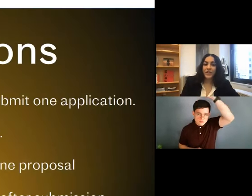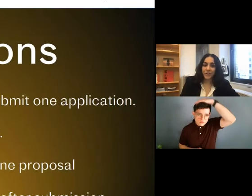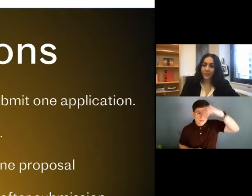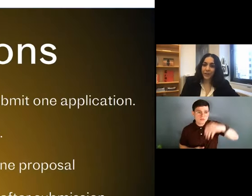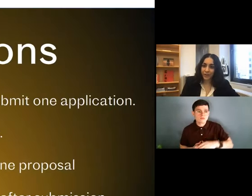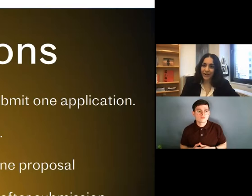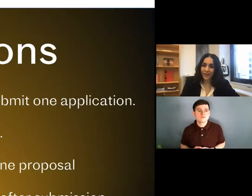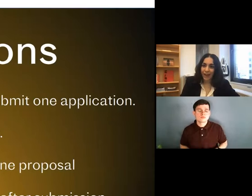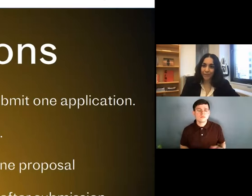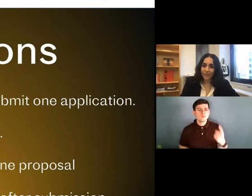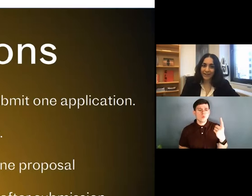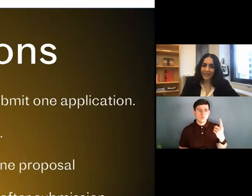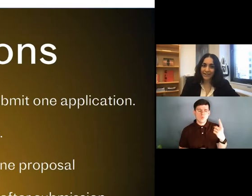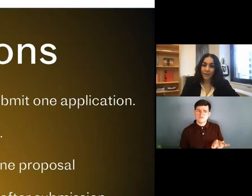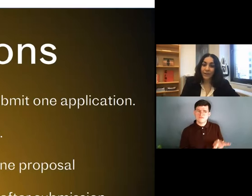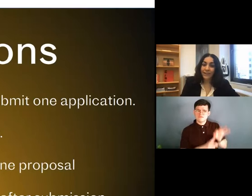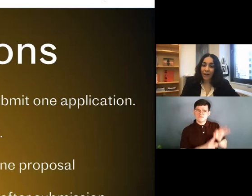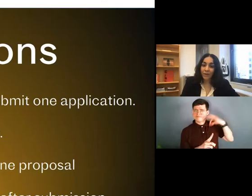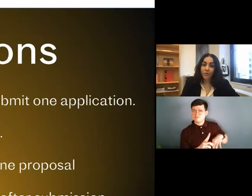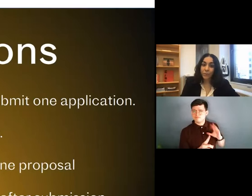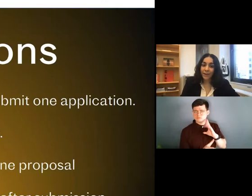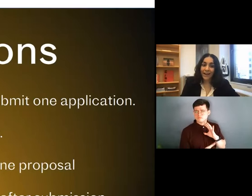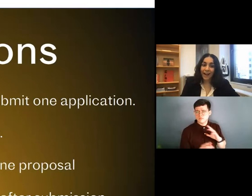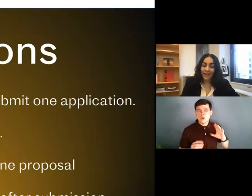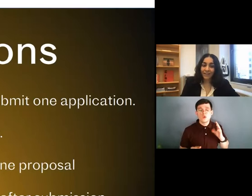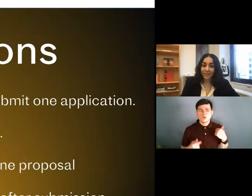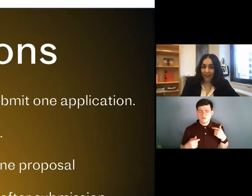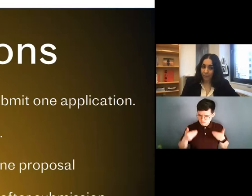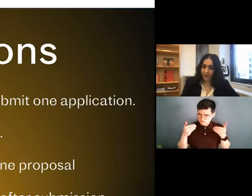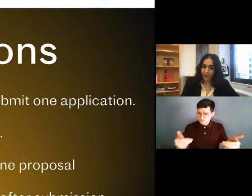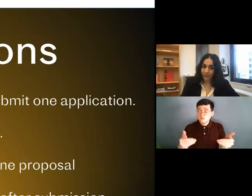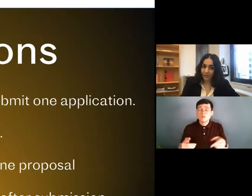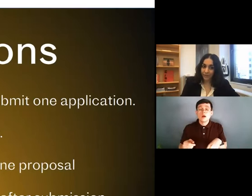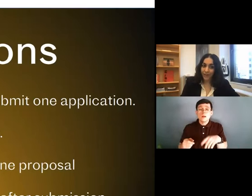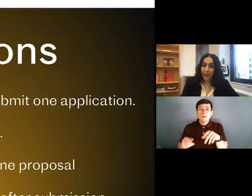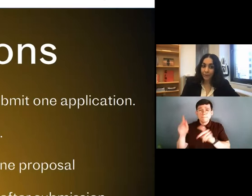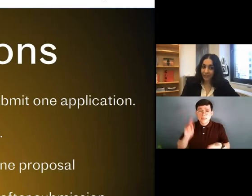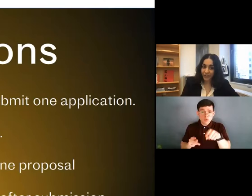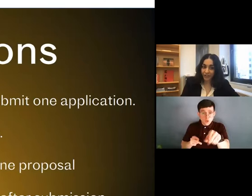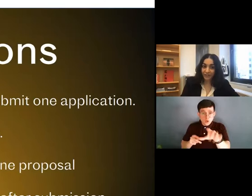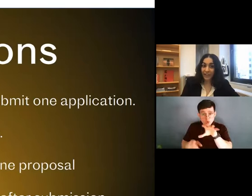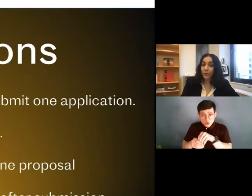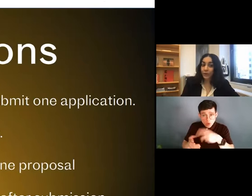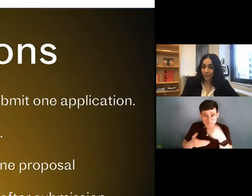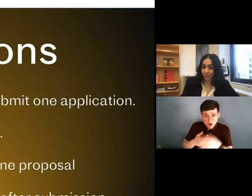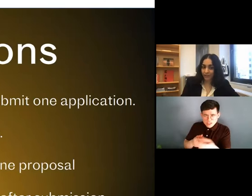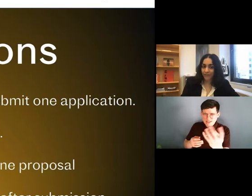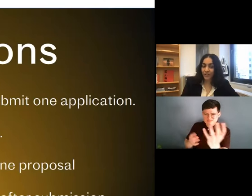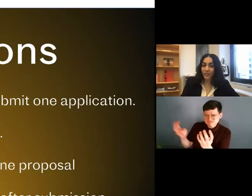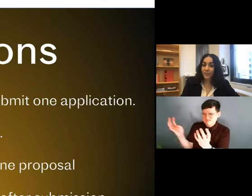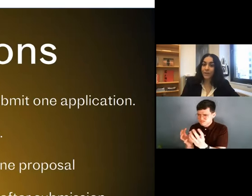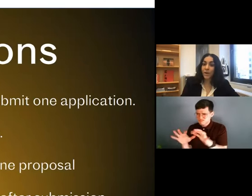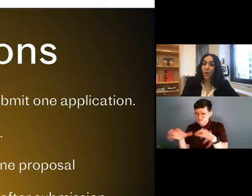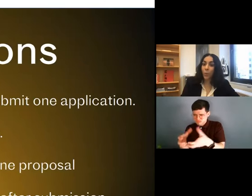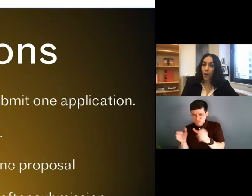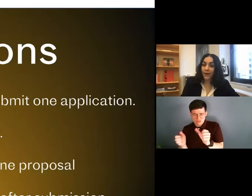One feature of the Creative Capital Grant is that we allow you to apply as a collaborative. Collaborations, including families,